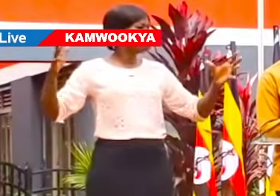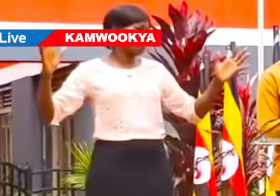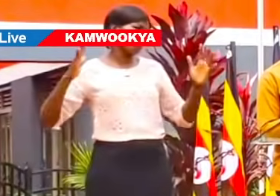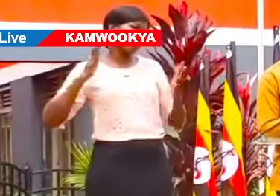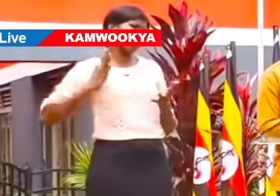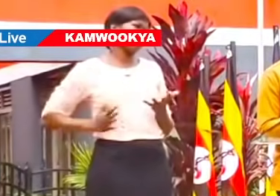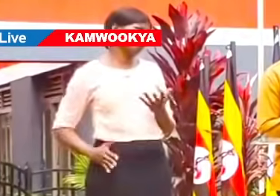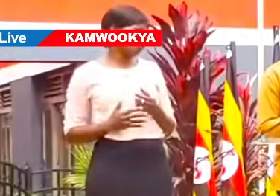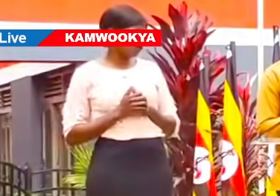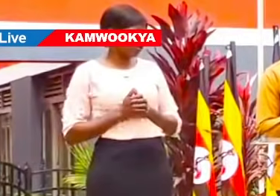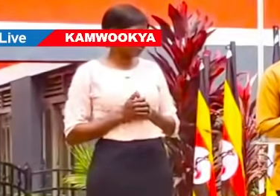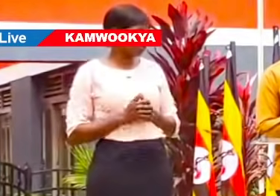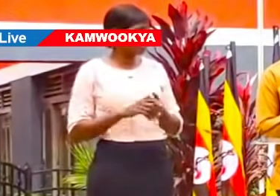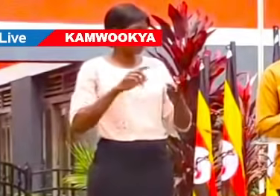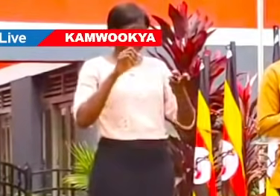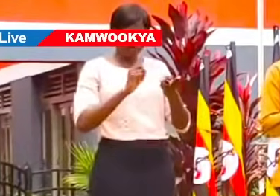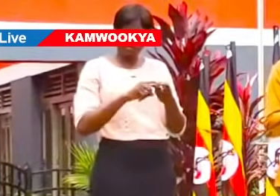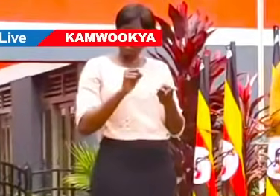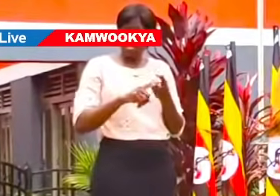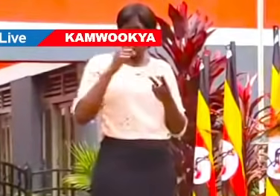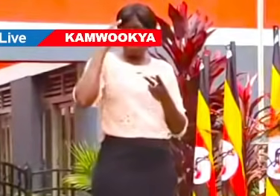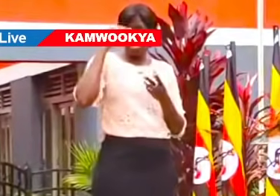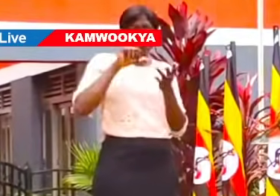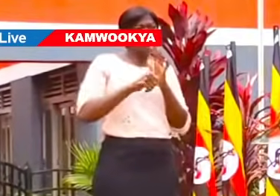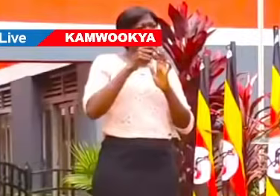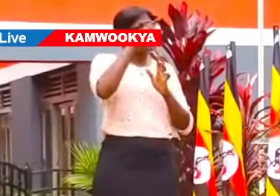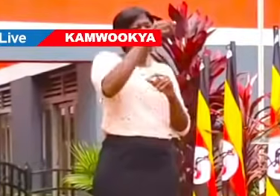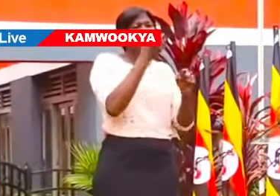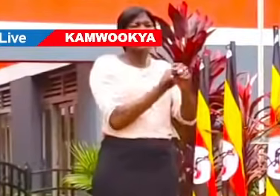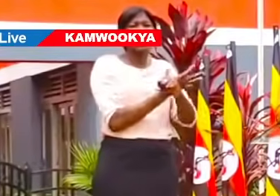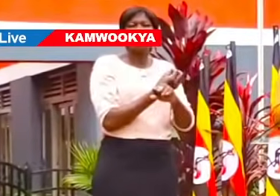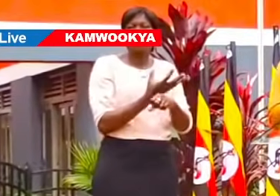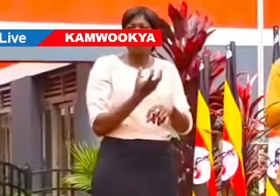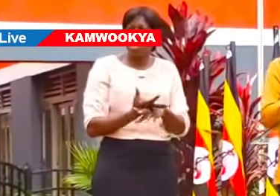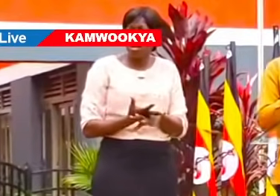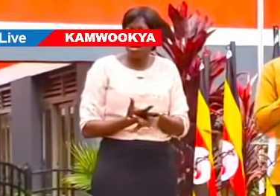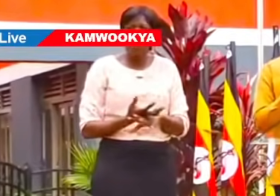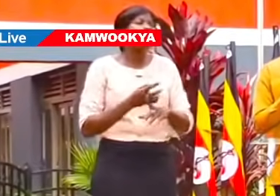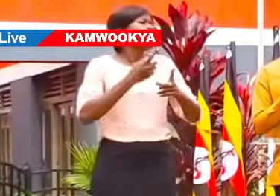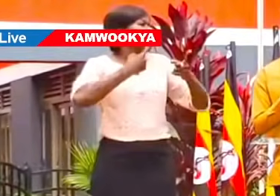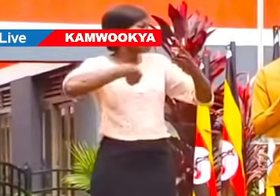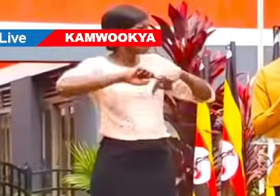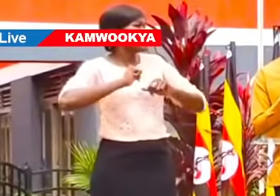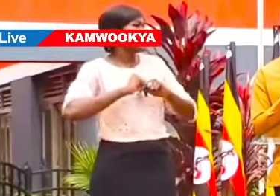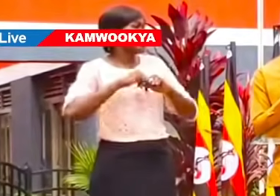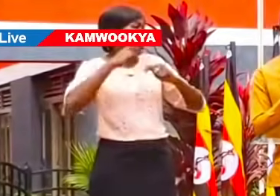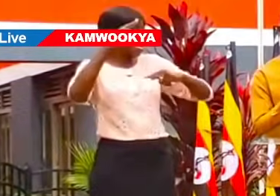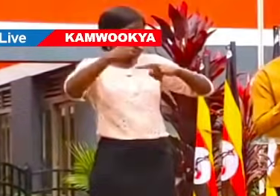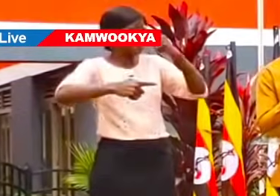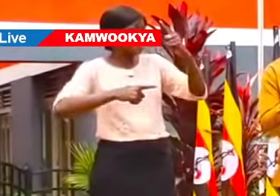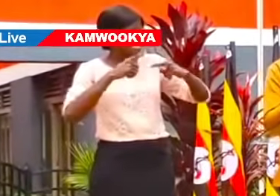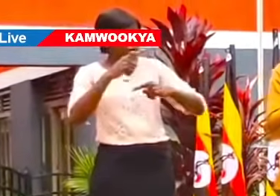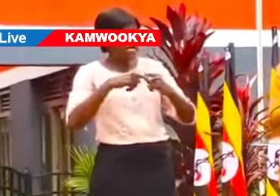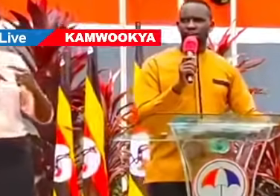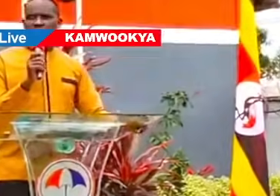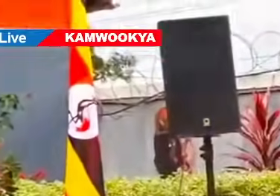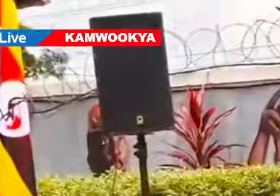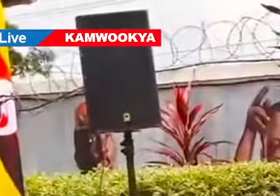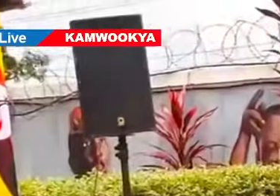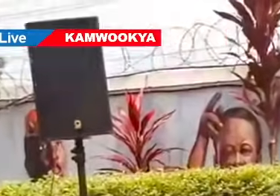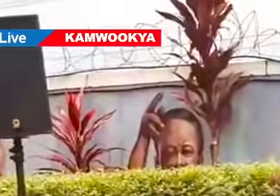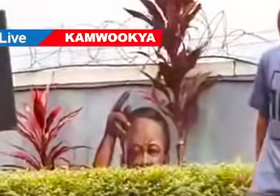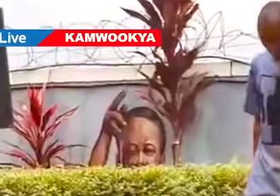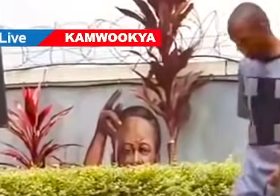As far as Kayunga is concerned, we are still handling the process of